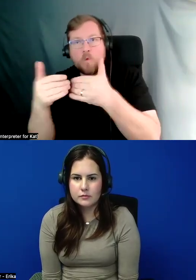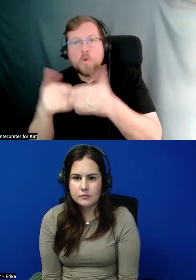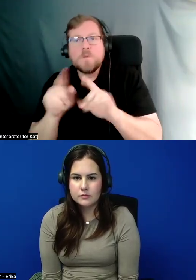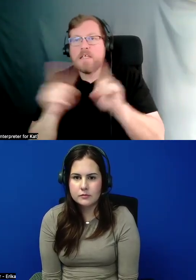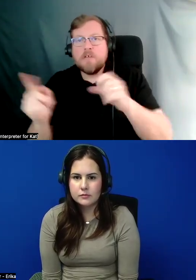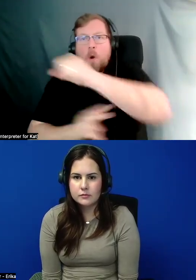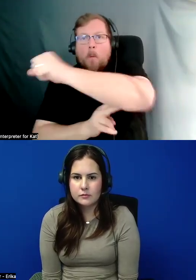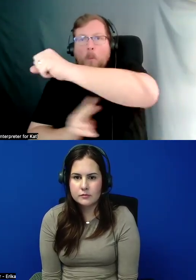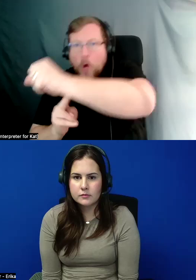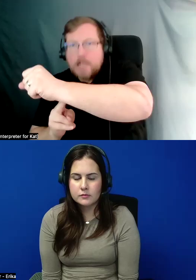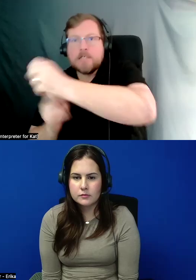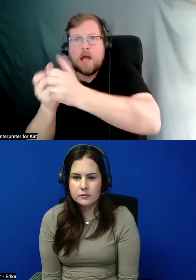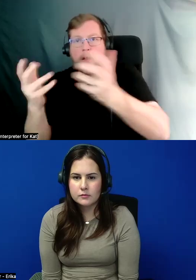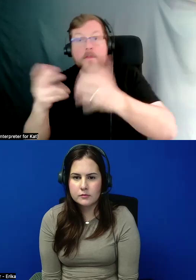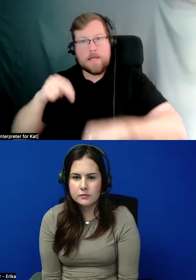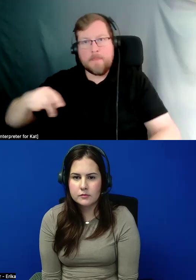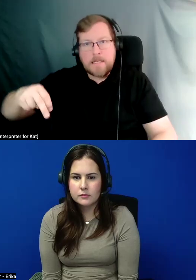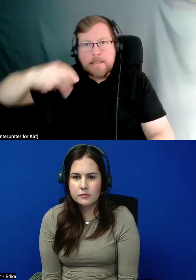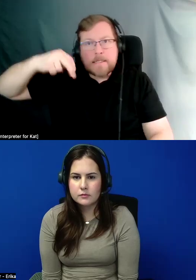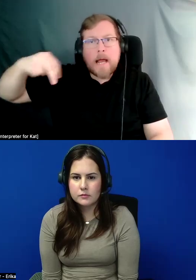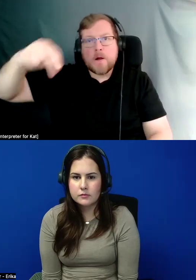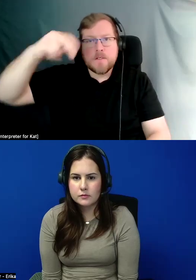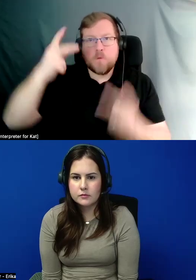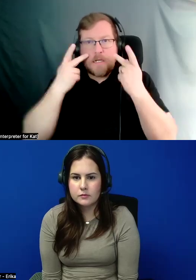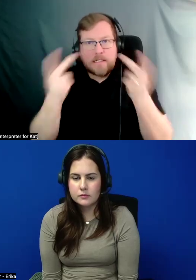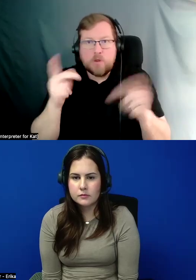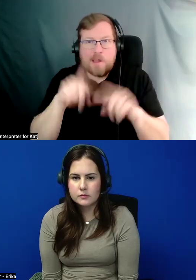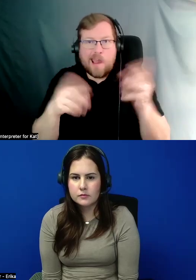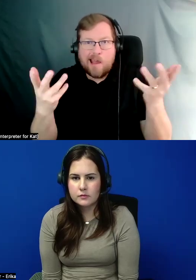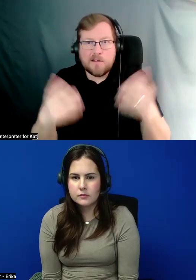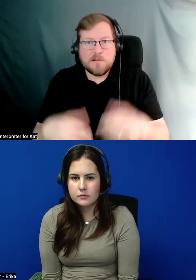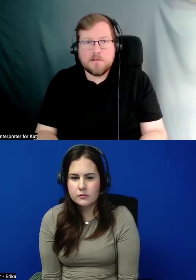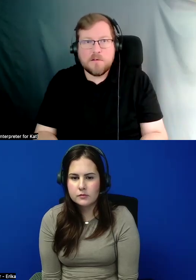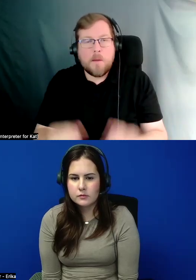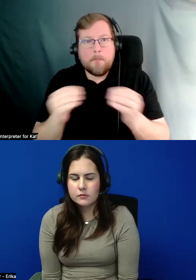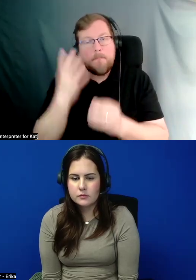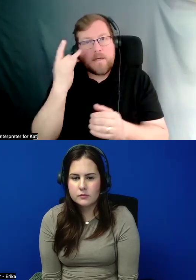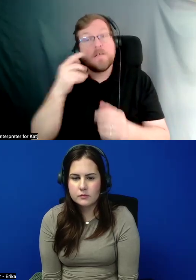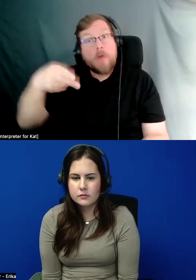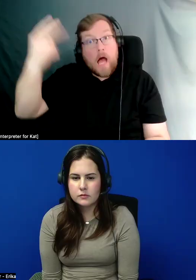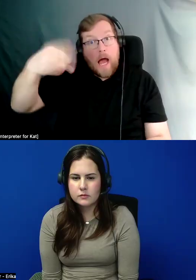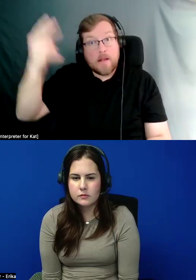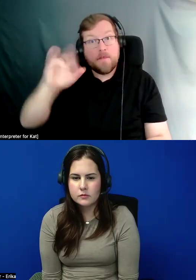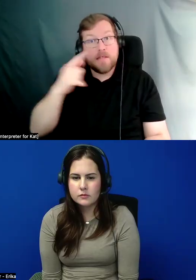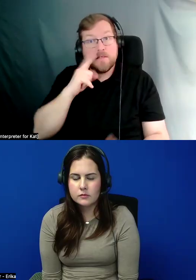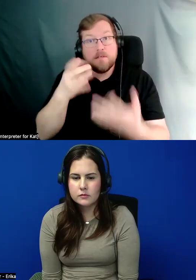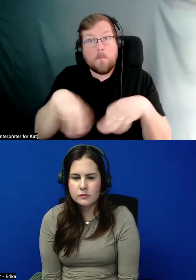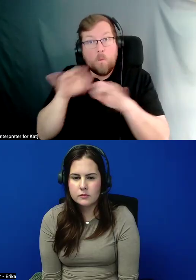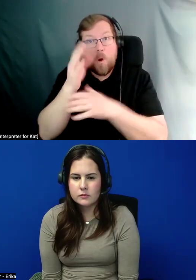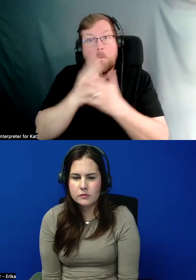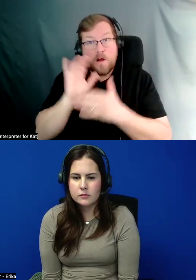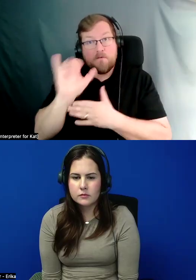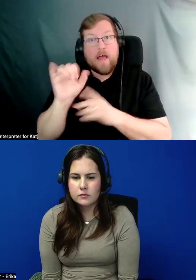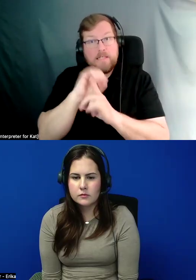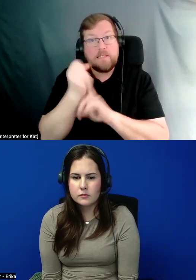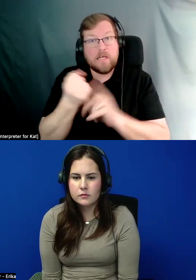staircase. Simply not Yeah. because we feel And like it's the tough private or because important moment of the scene of the